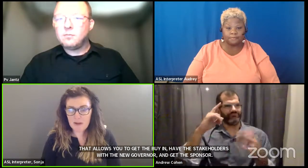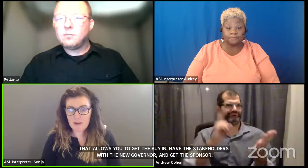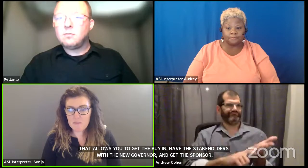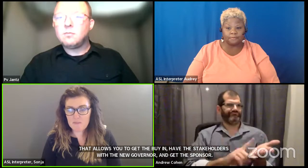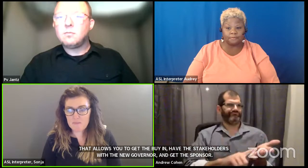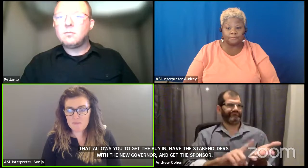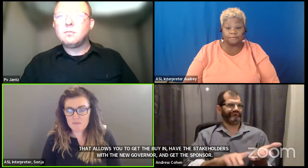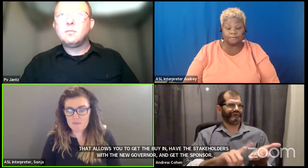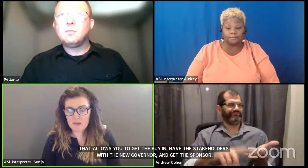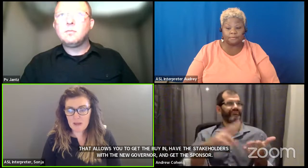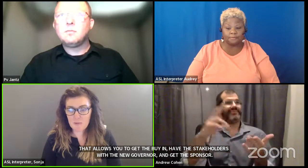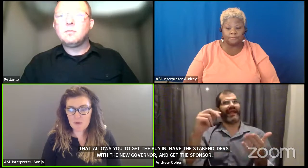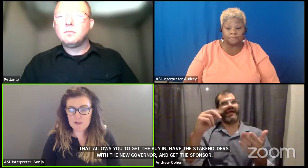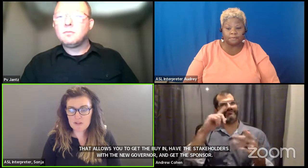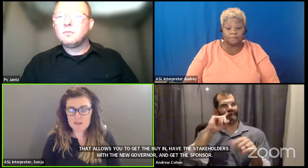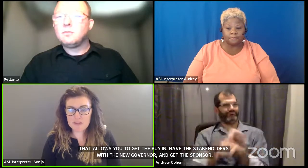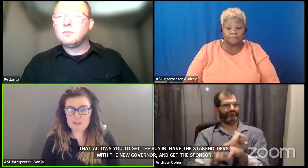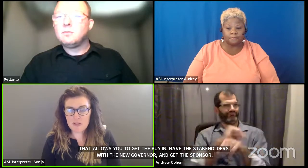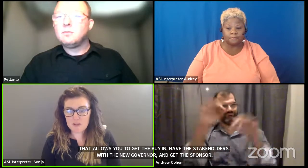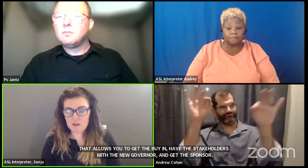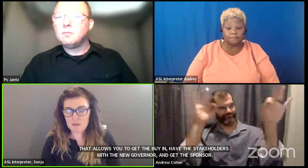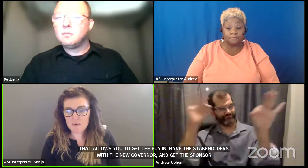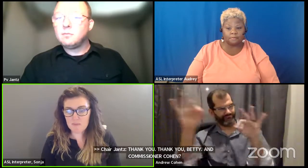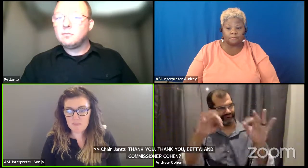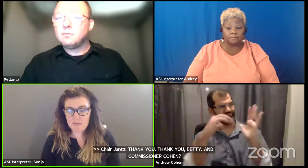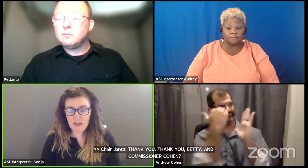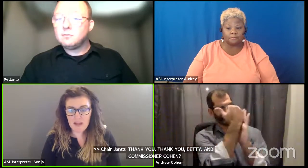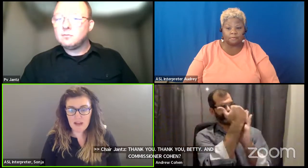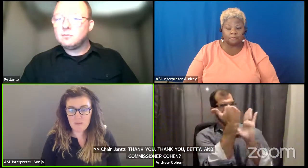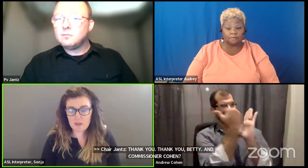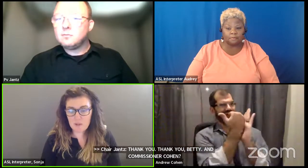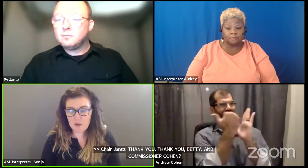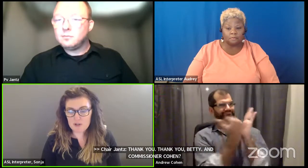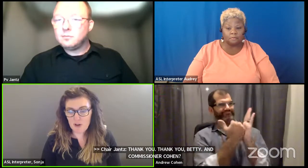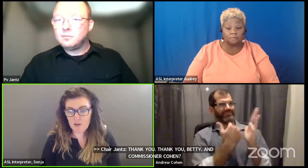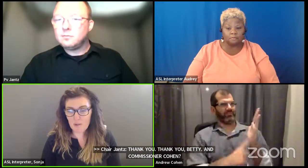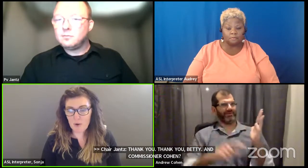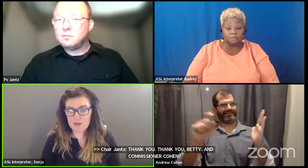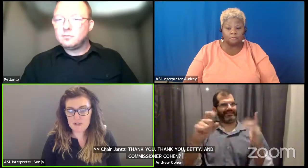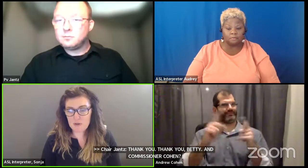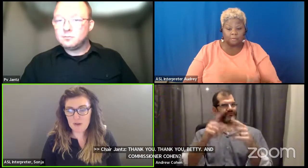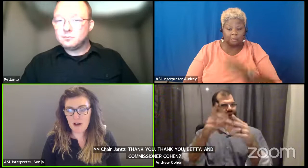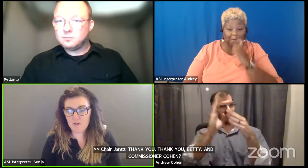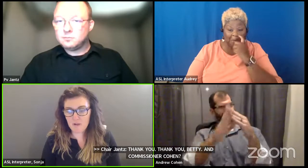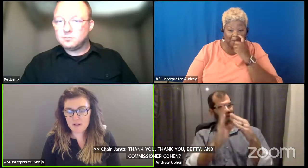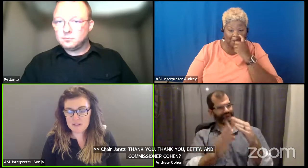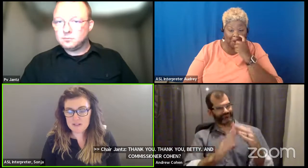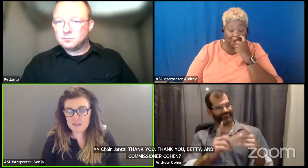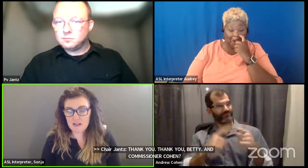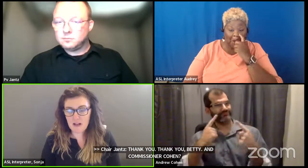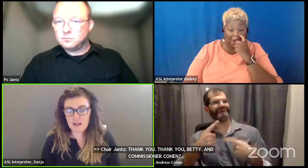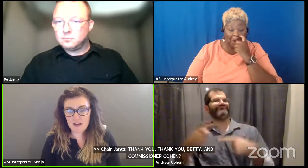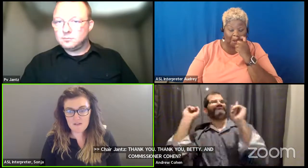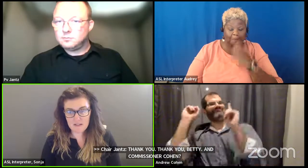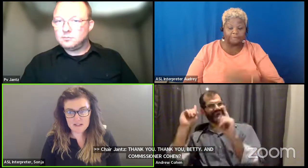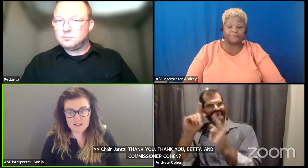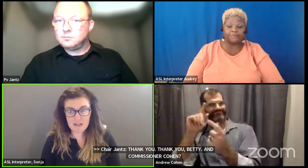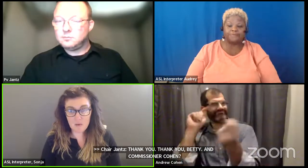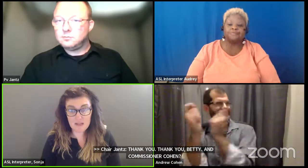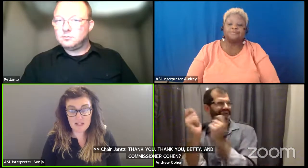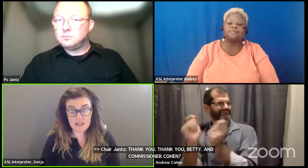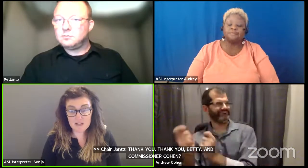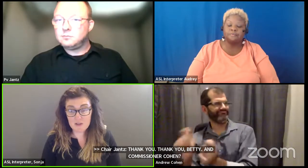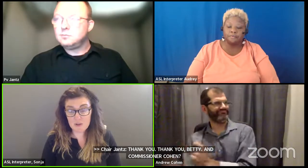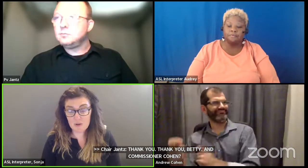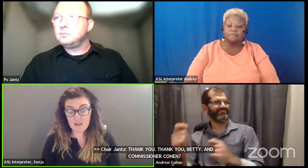Thank you, Betty. I appreciate this discussion. And I really appreciate all the points that you laid out for us. A lot of things